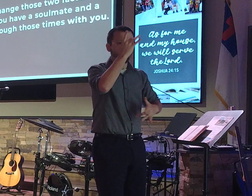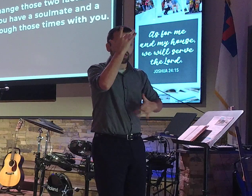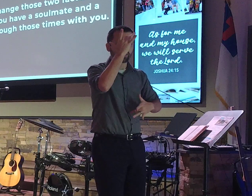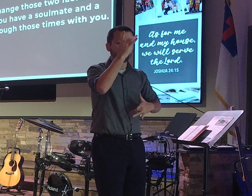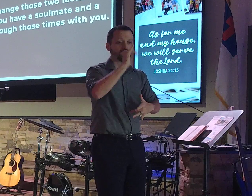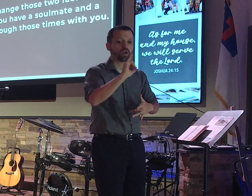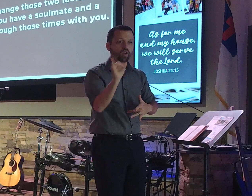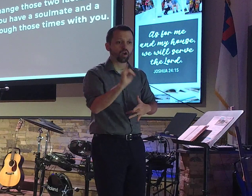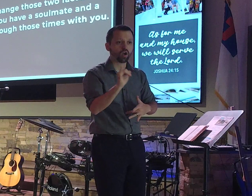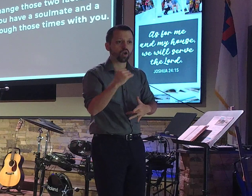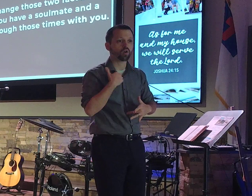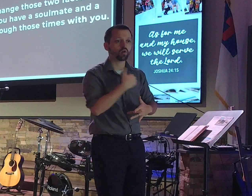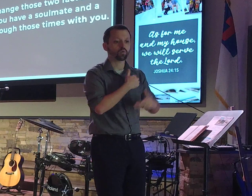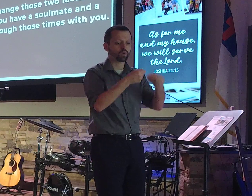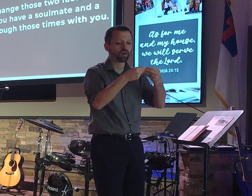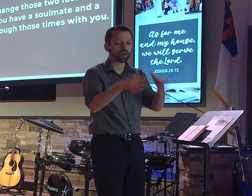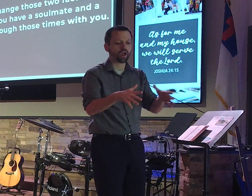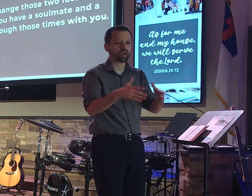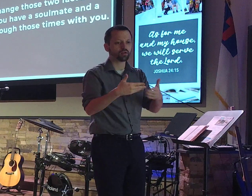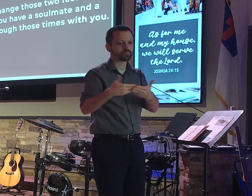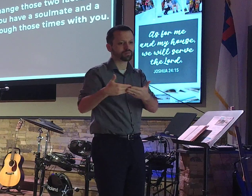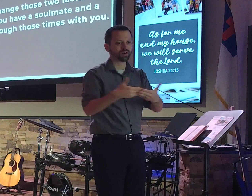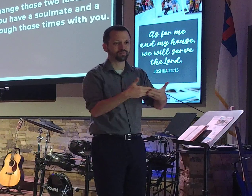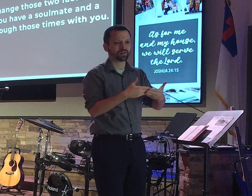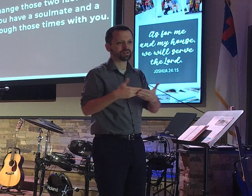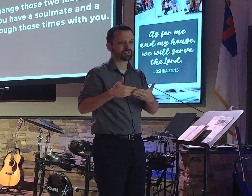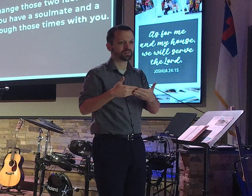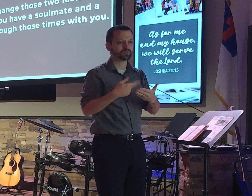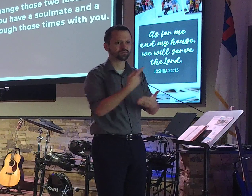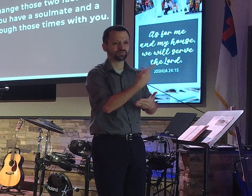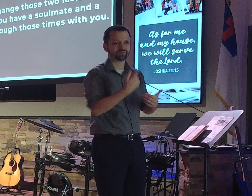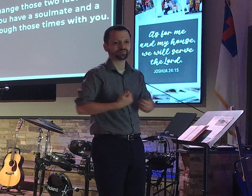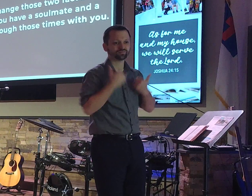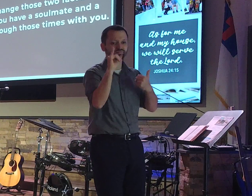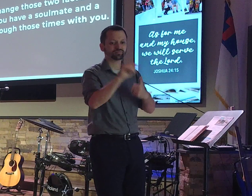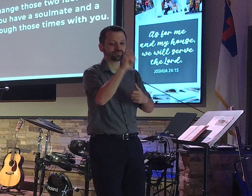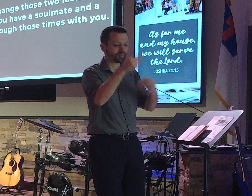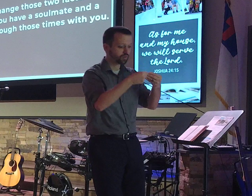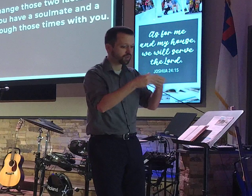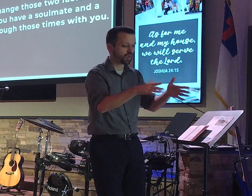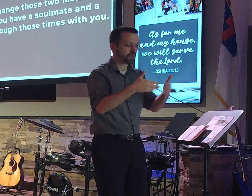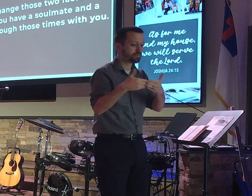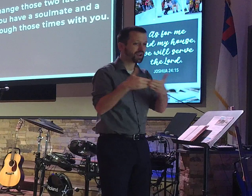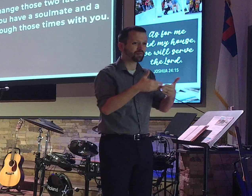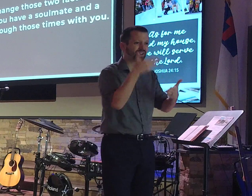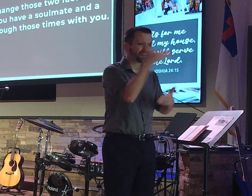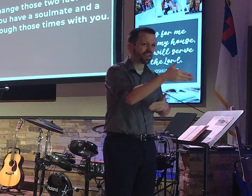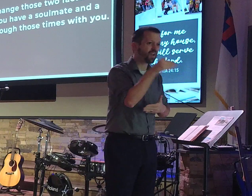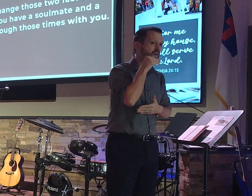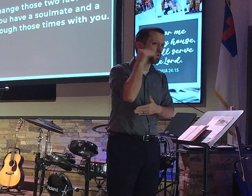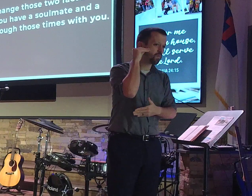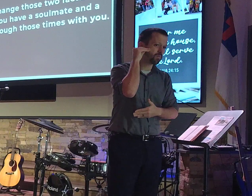first 2 years, we miscarried our first child up in Jacksonville. We miscarried our child at home.